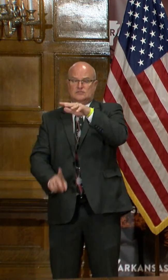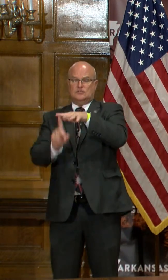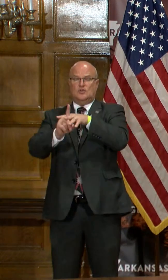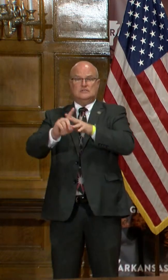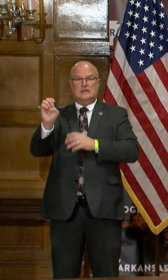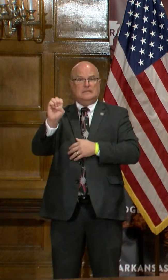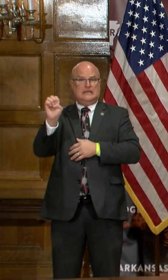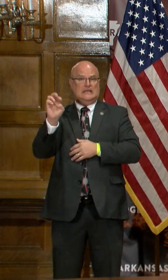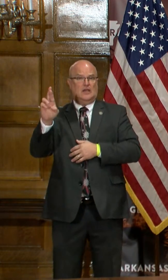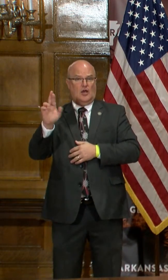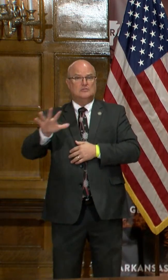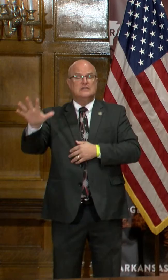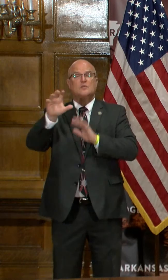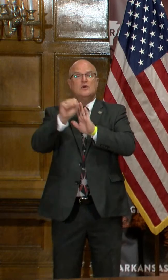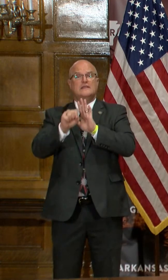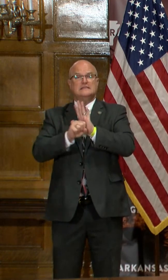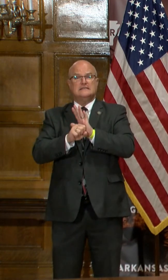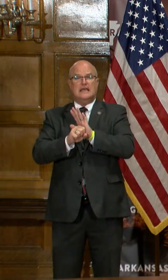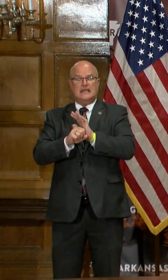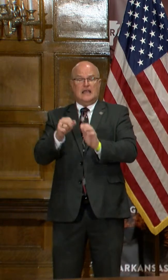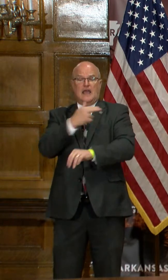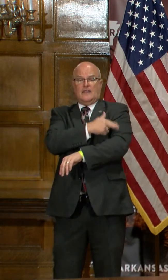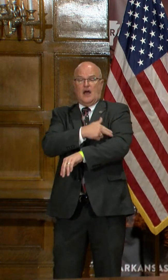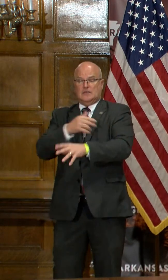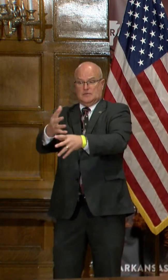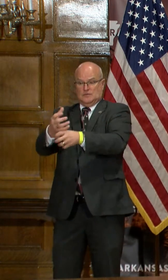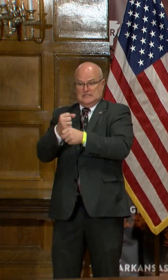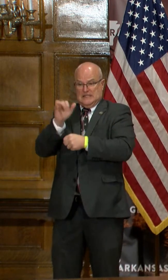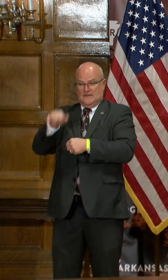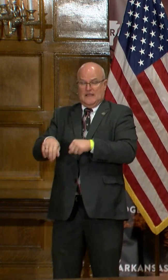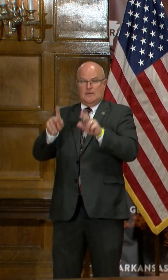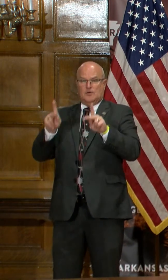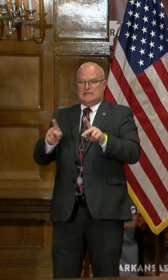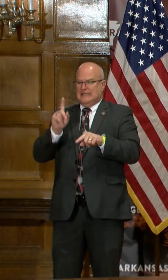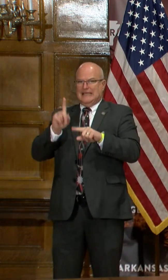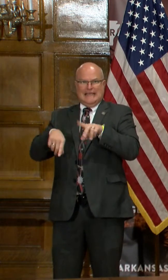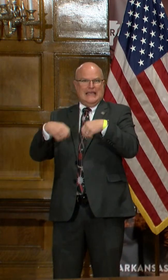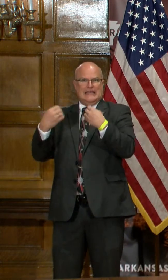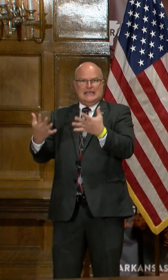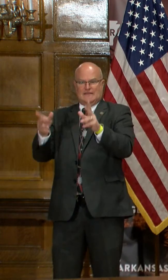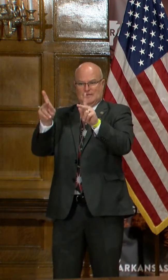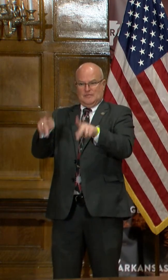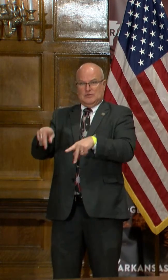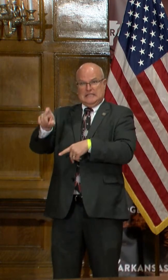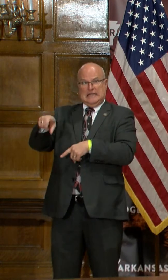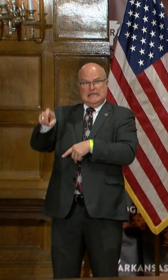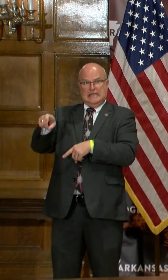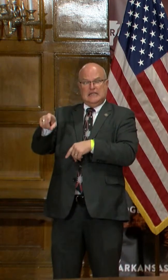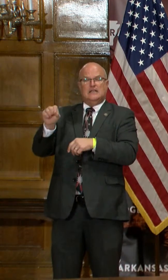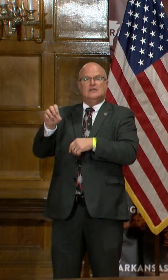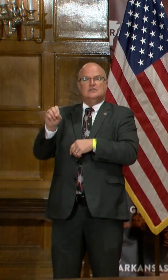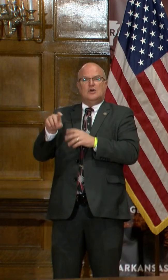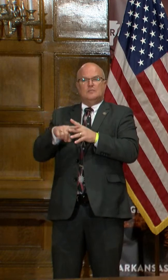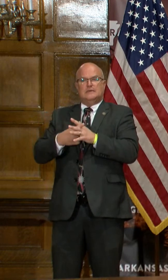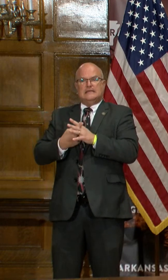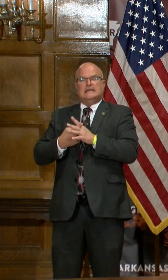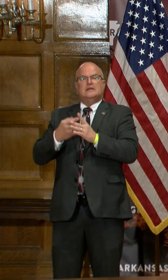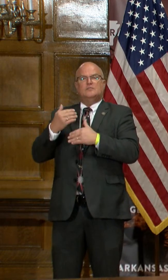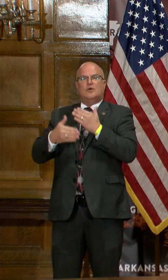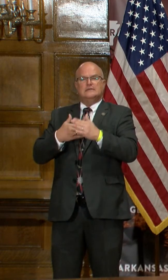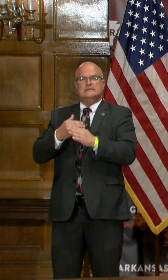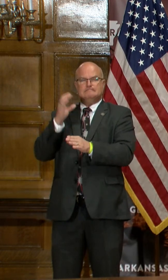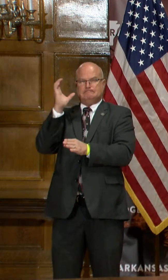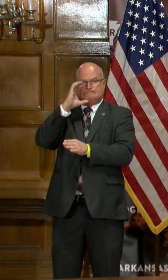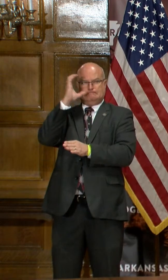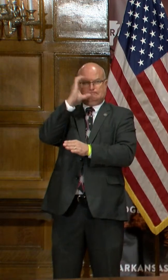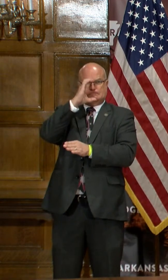somewhere in our state, and the hospital that receives that patient can't provide the care that that patient needs. And so they have to begin this process of